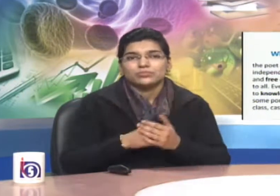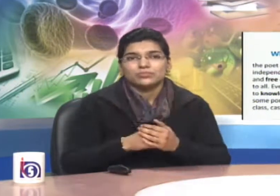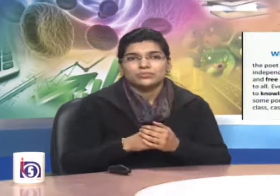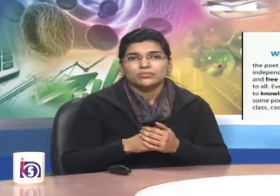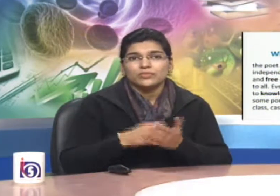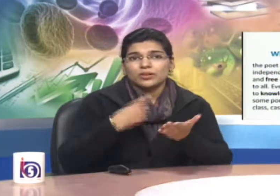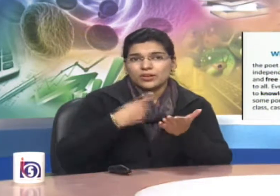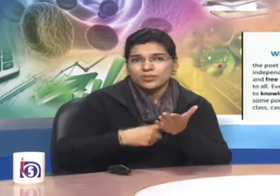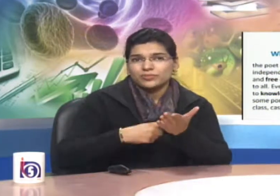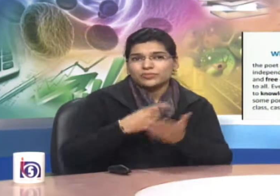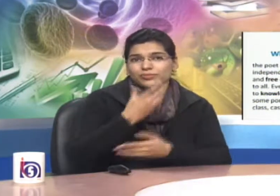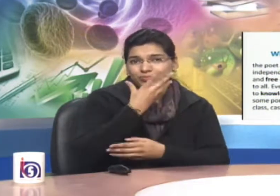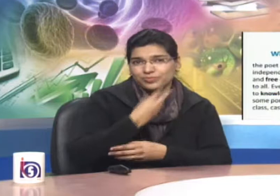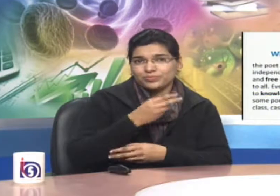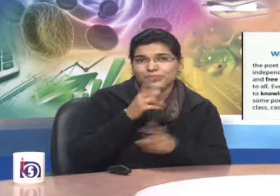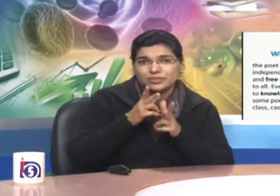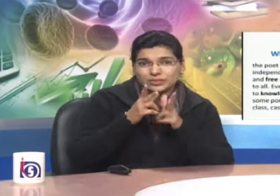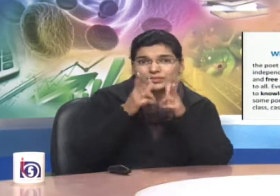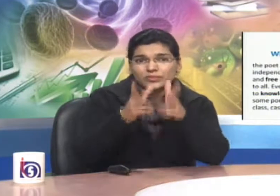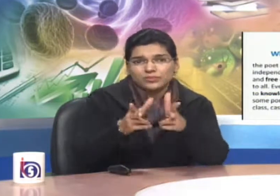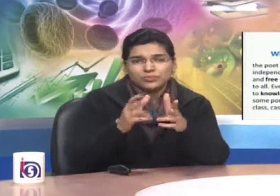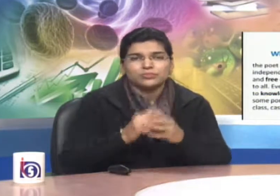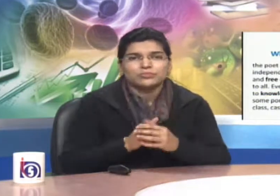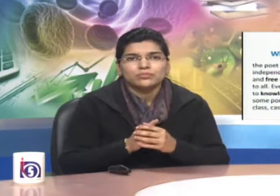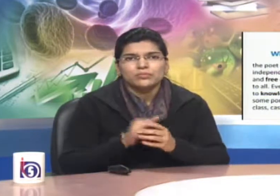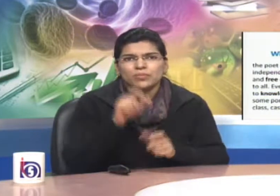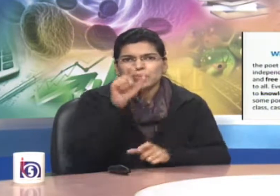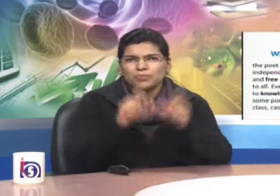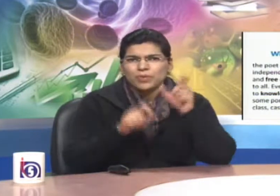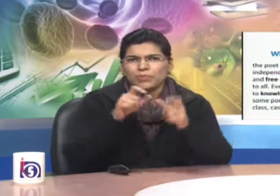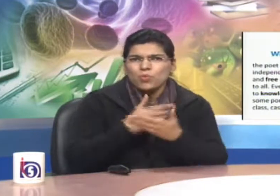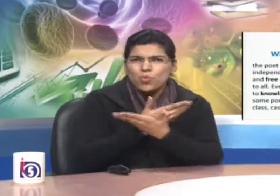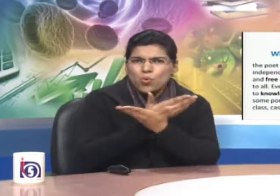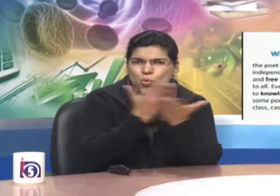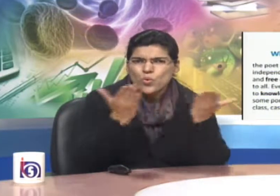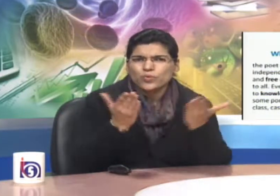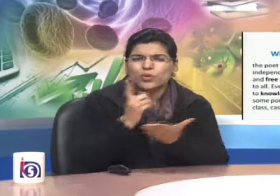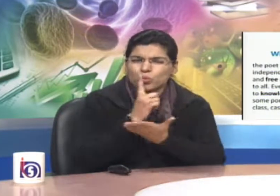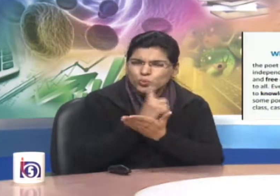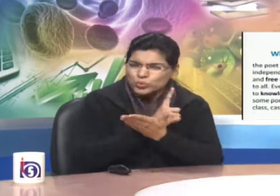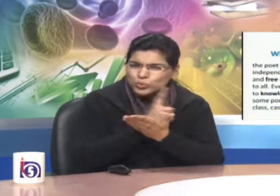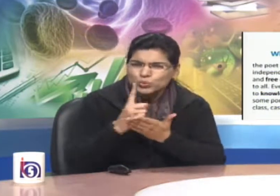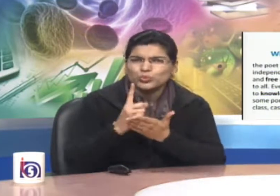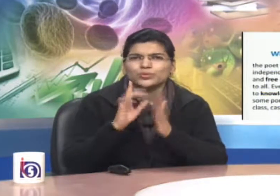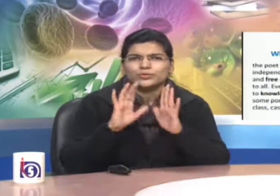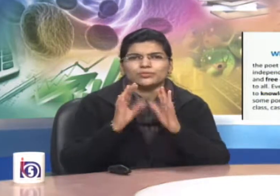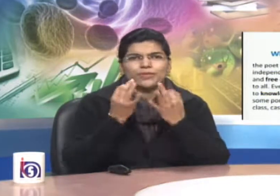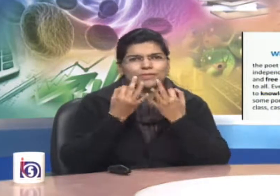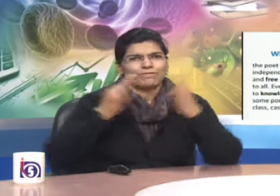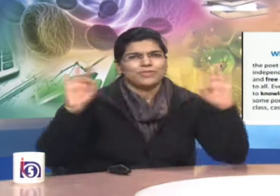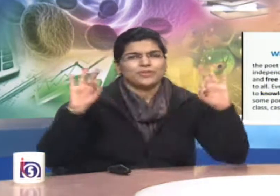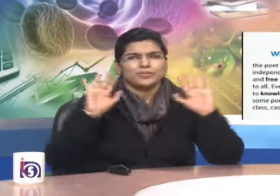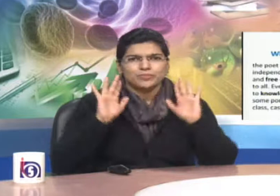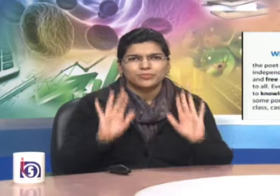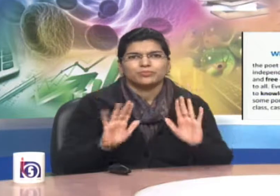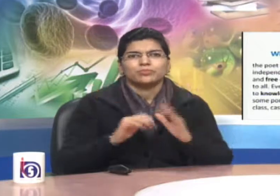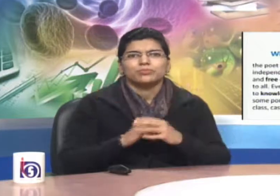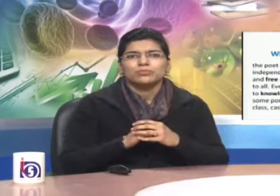the poet says that it is a truly independent and free